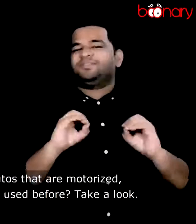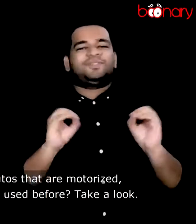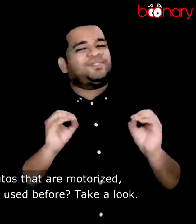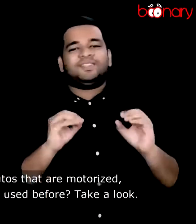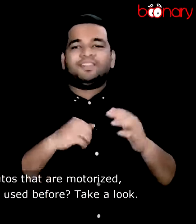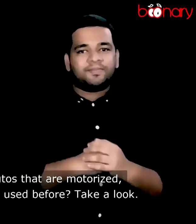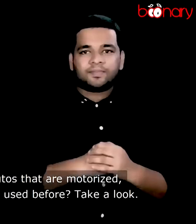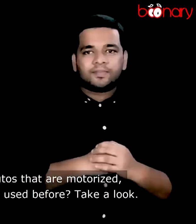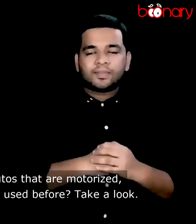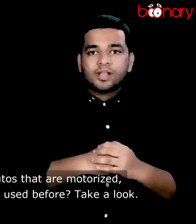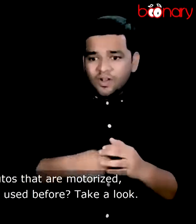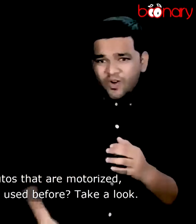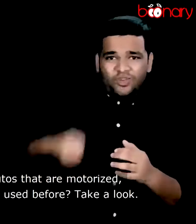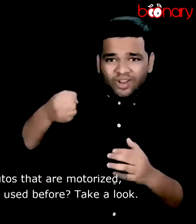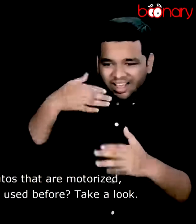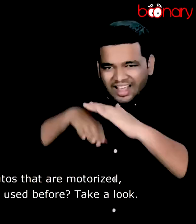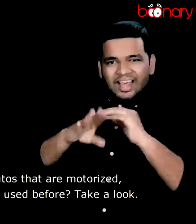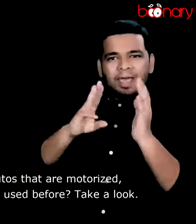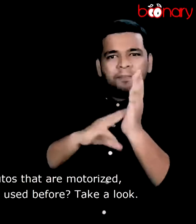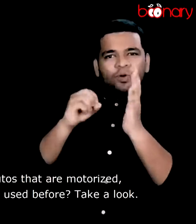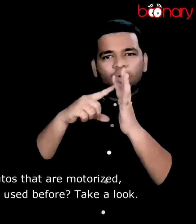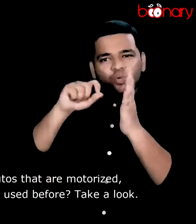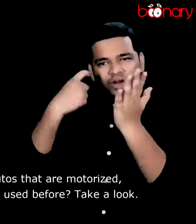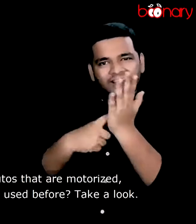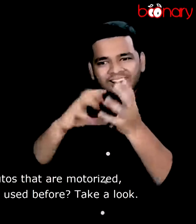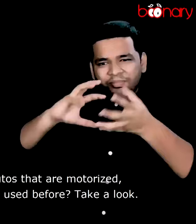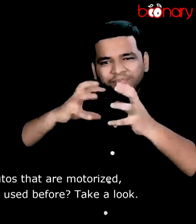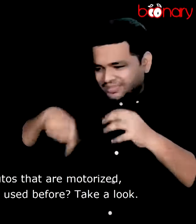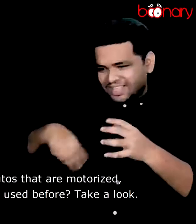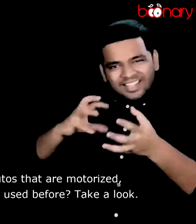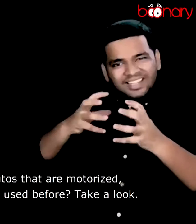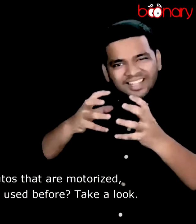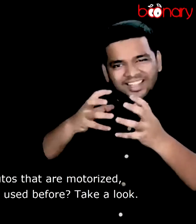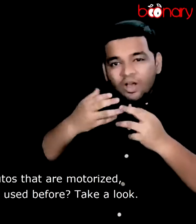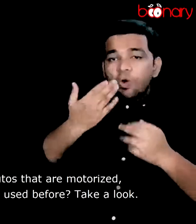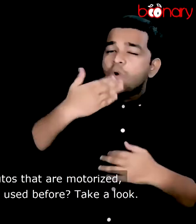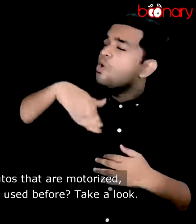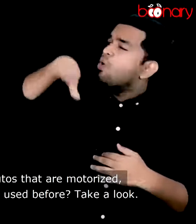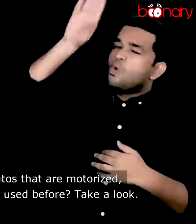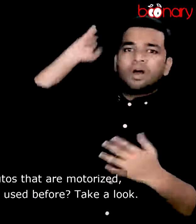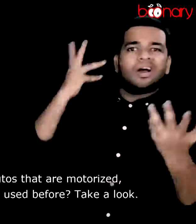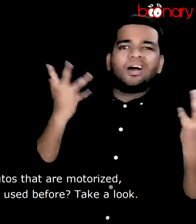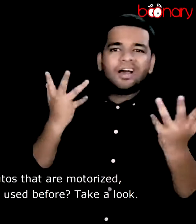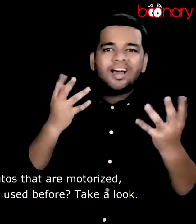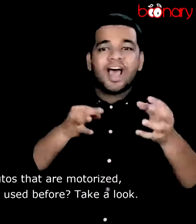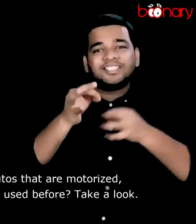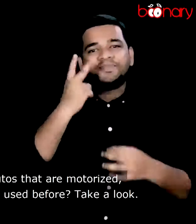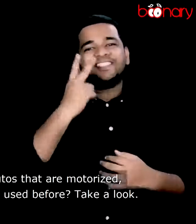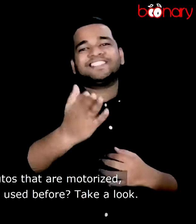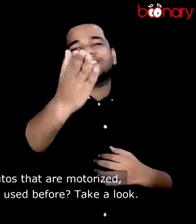Nowadays, we have autos that are motorized. But do you know what was used before? Take a look.